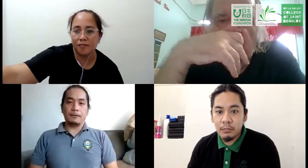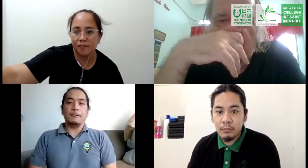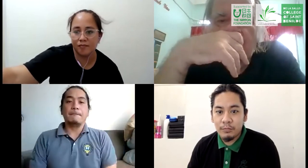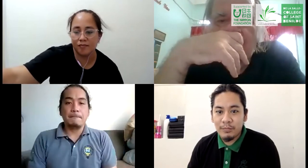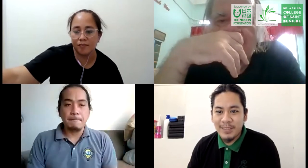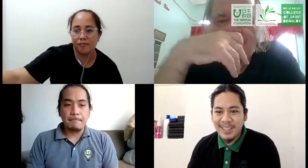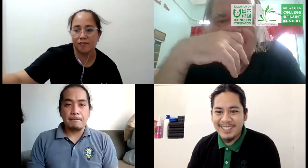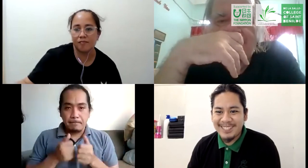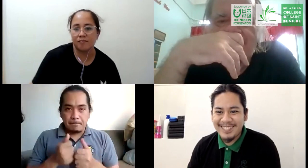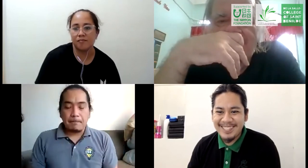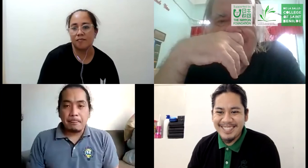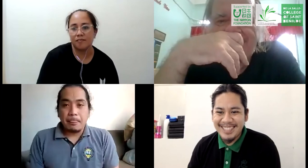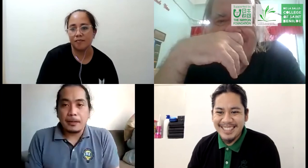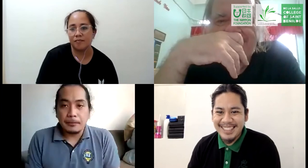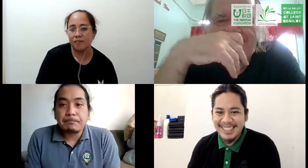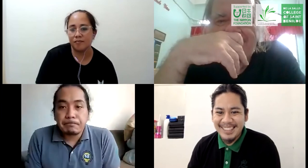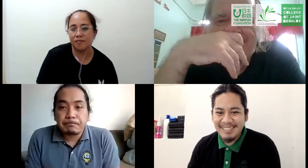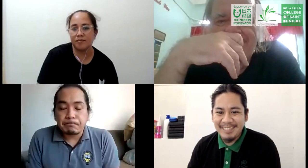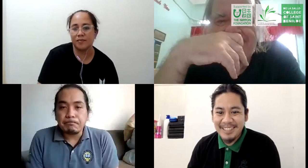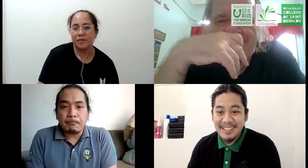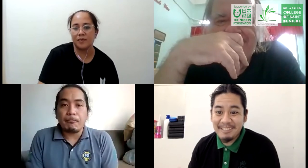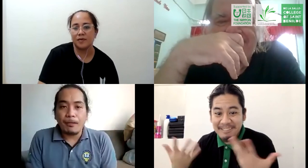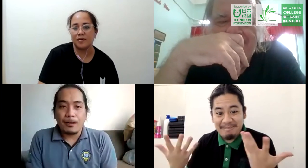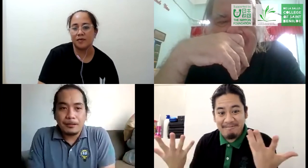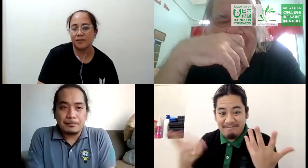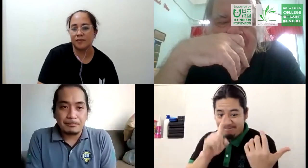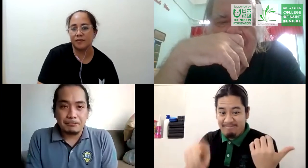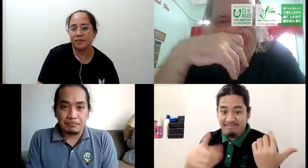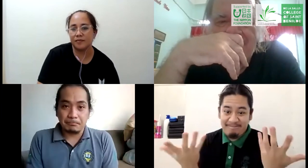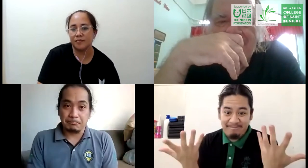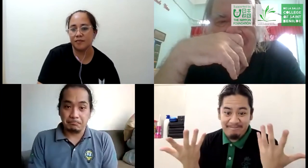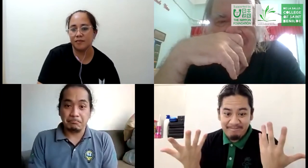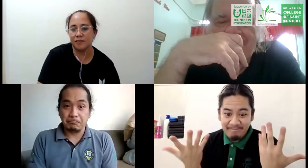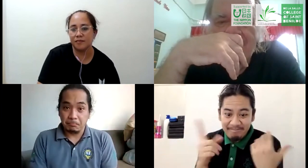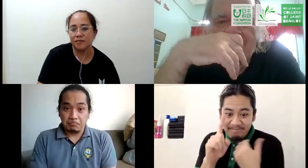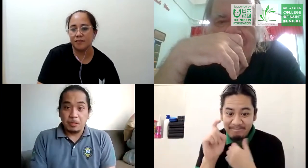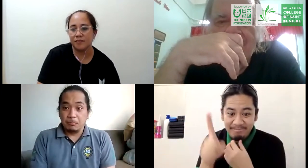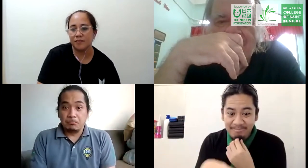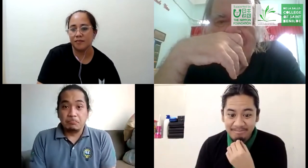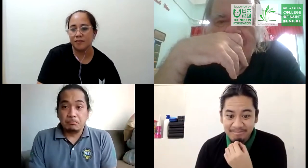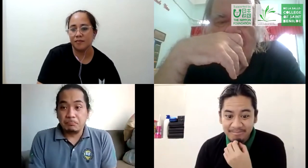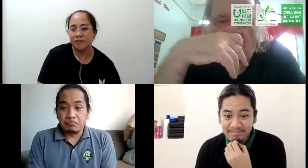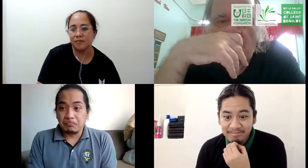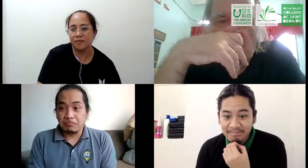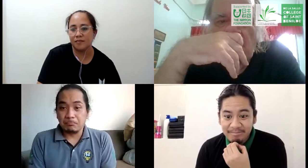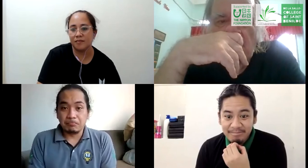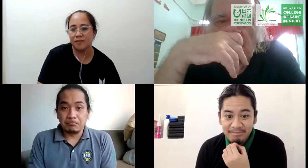the uh, the order of operation that we've agreed upon, and that is what we can use as